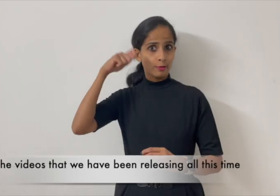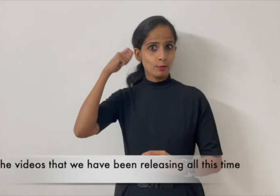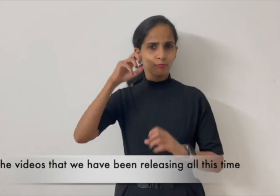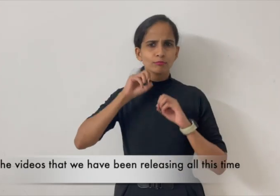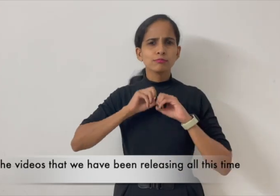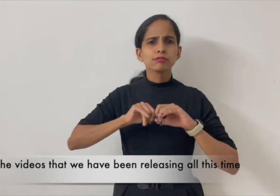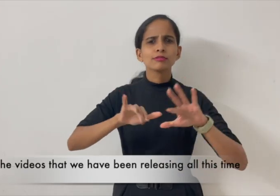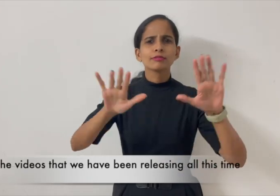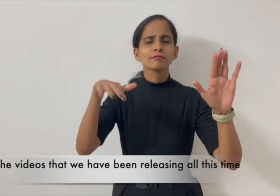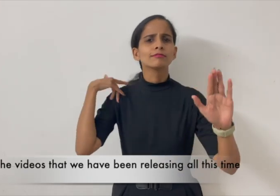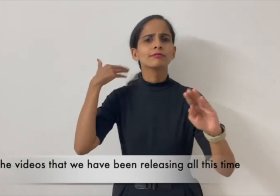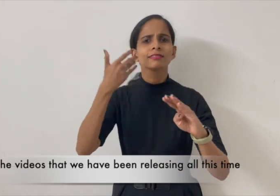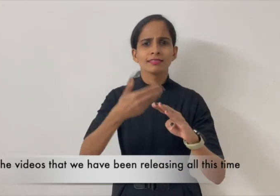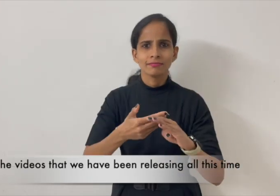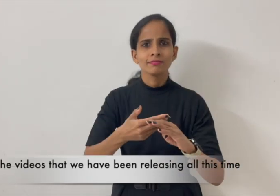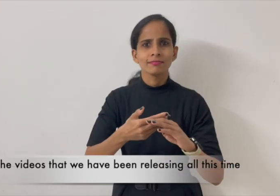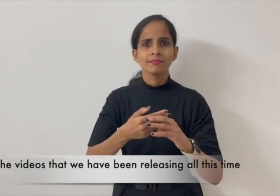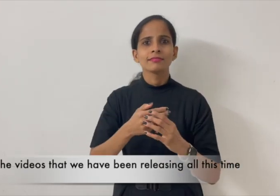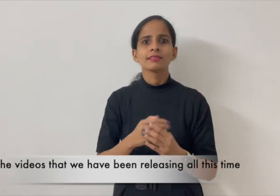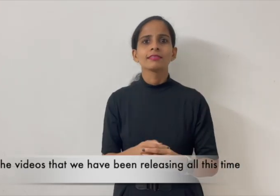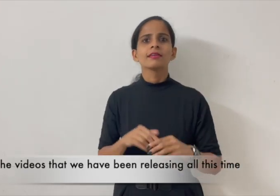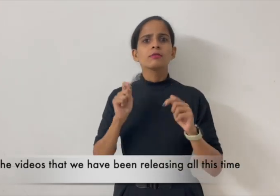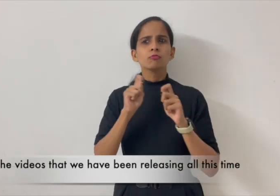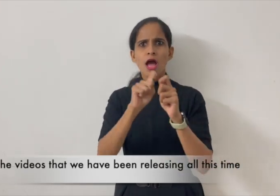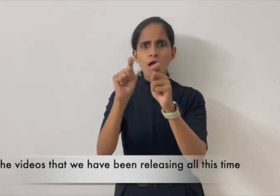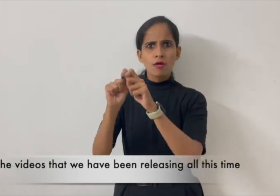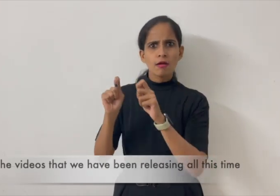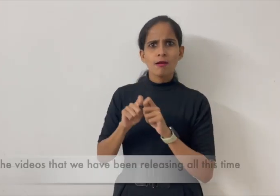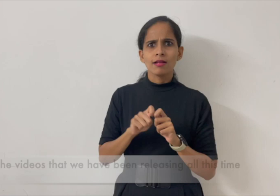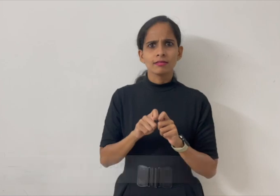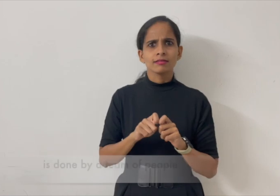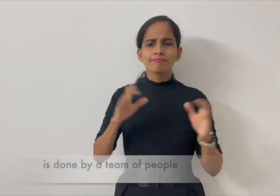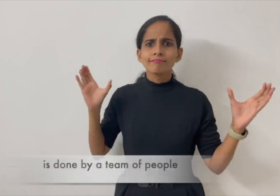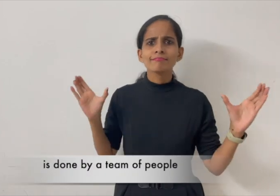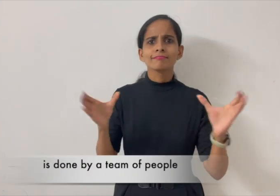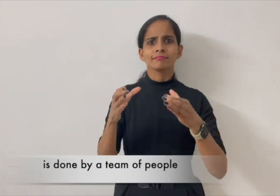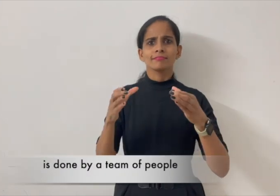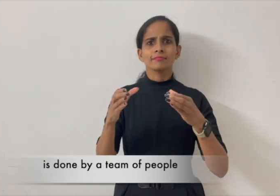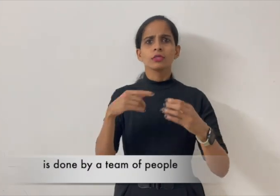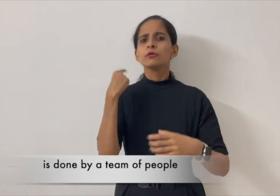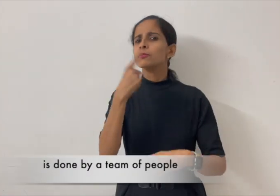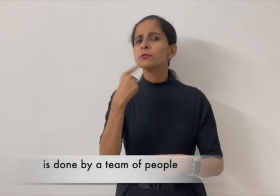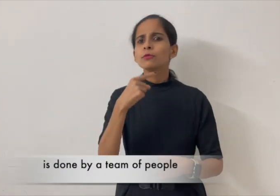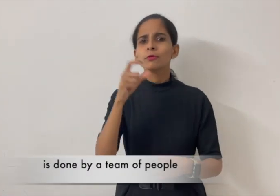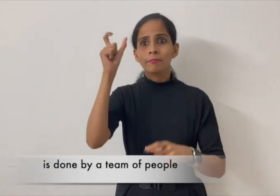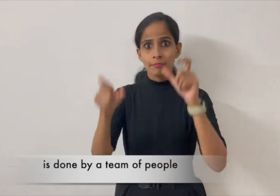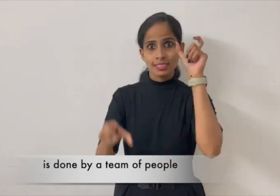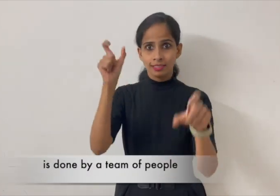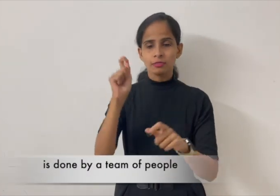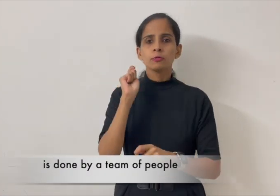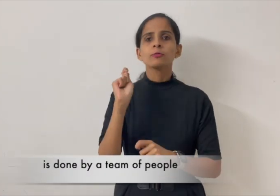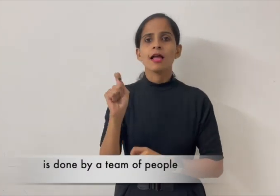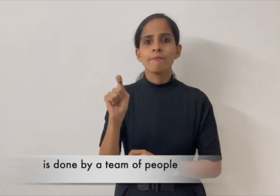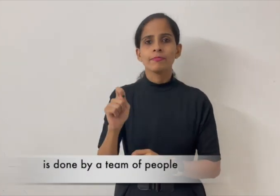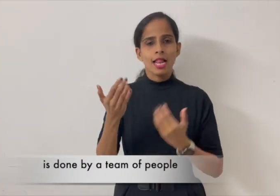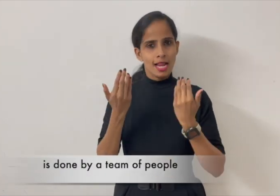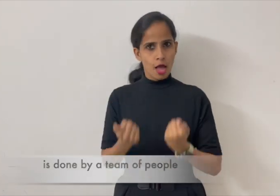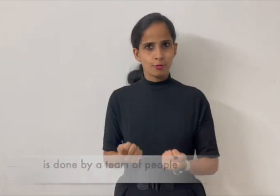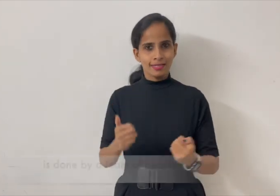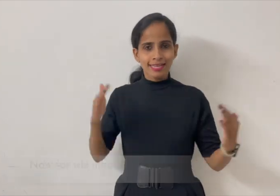All the videos that we have been releasing all this time is done by a team of people.